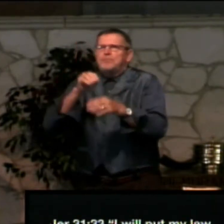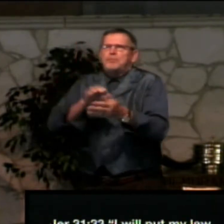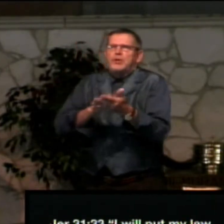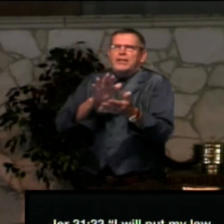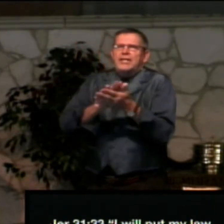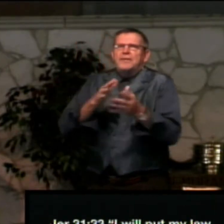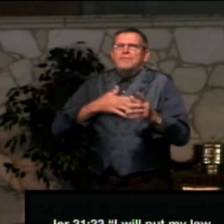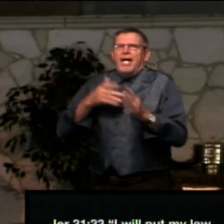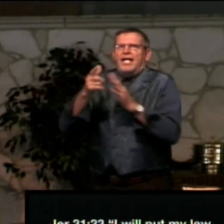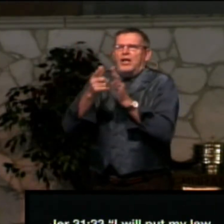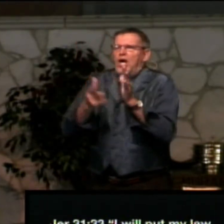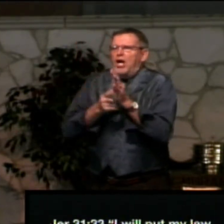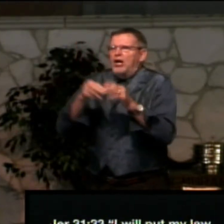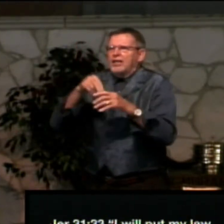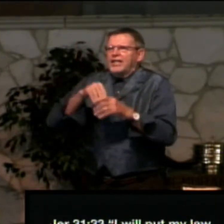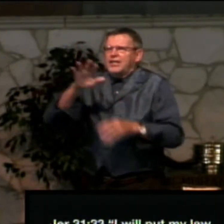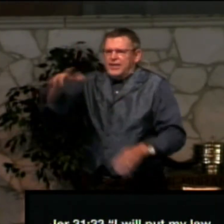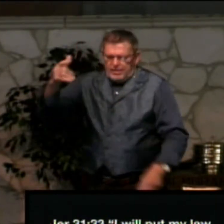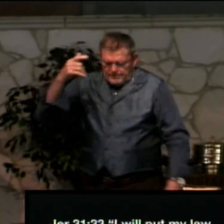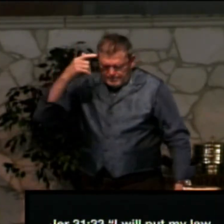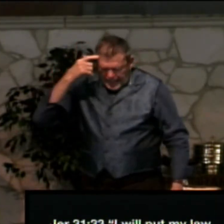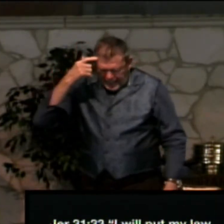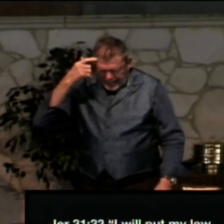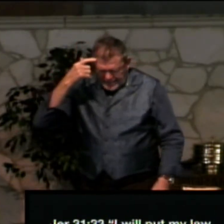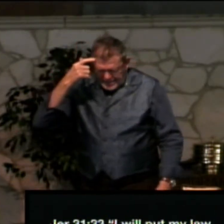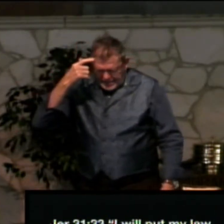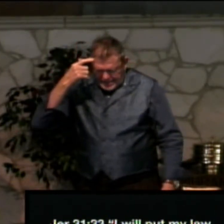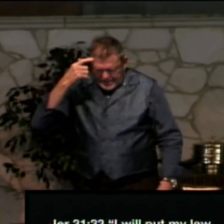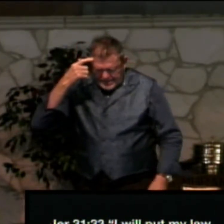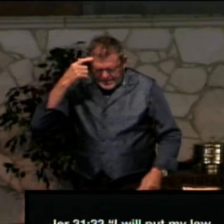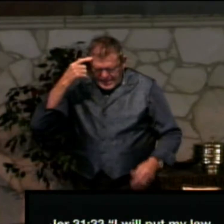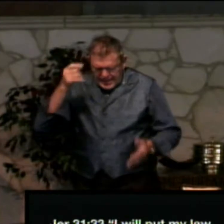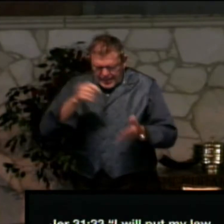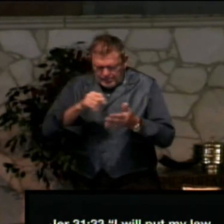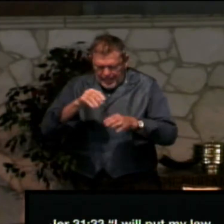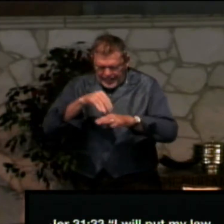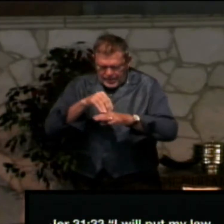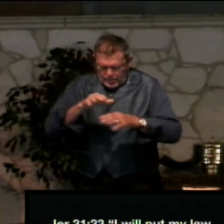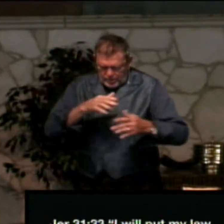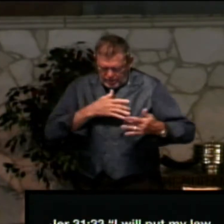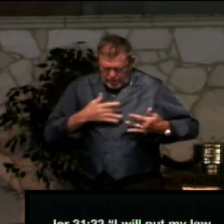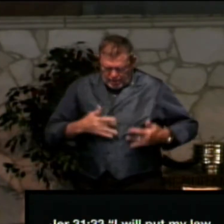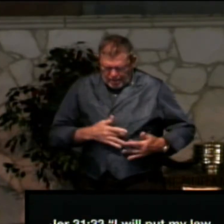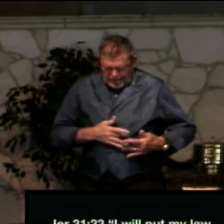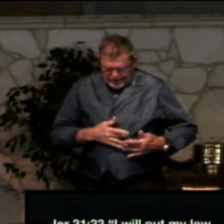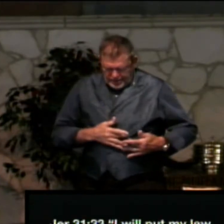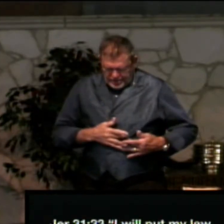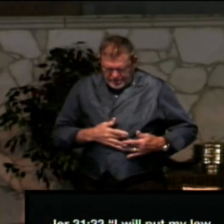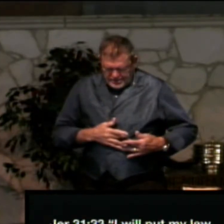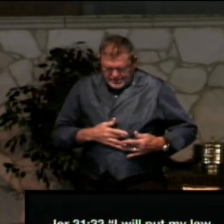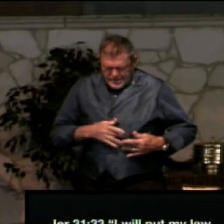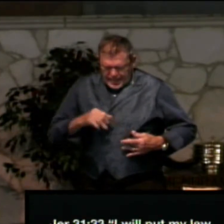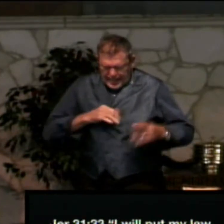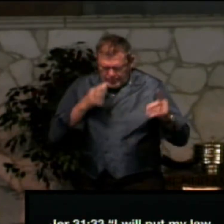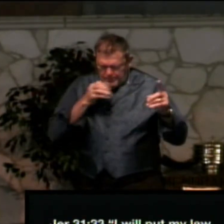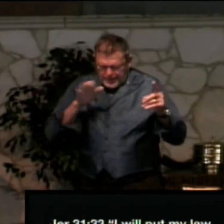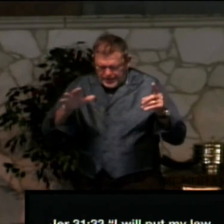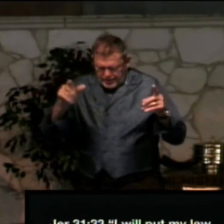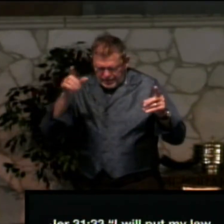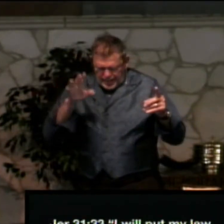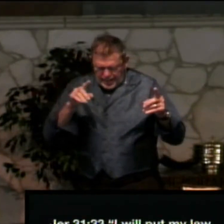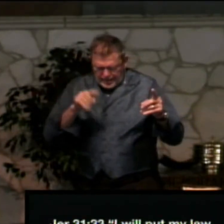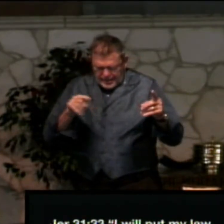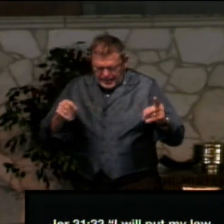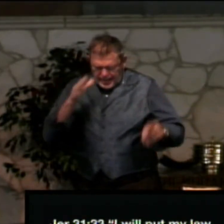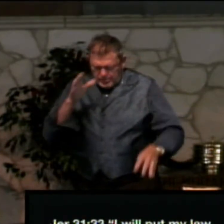will put my law in their minds and write it on their hearts. I will be